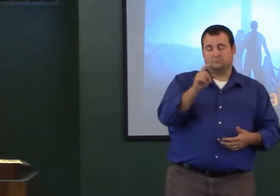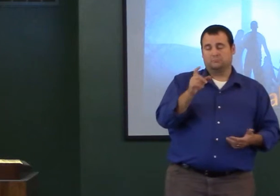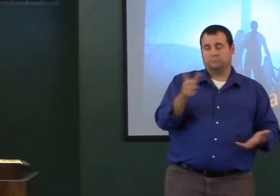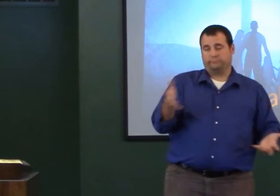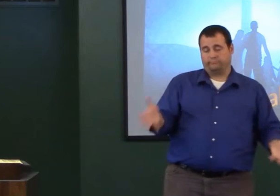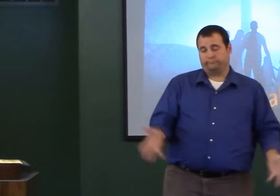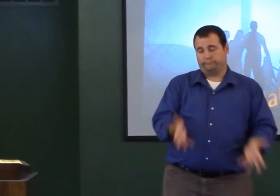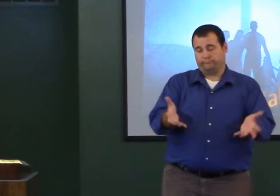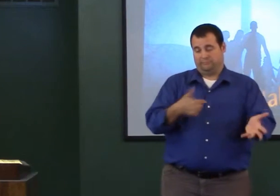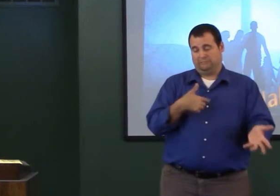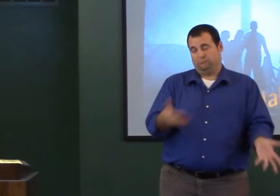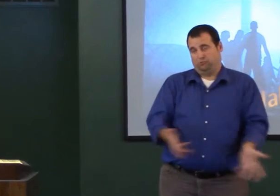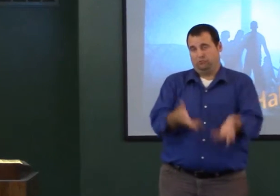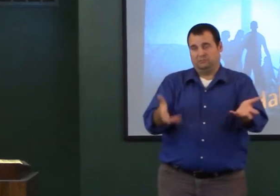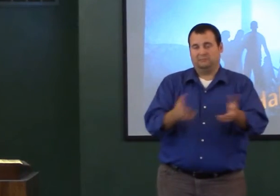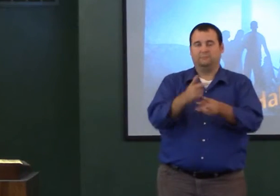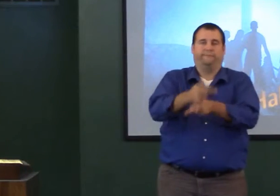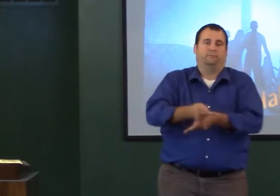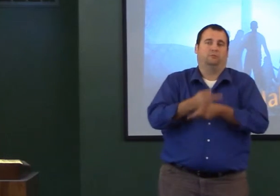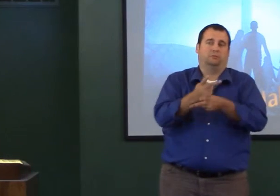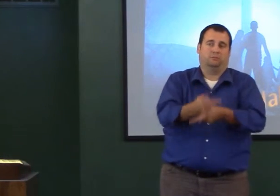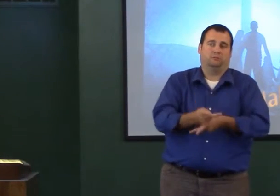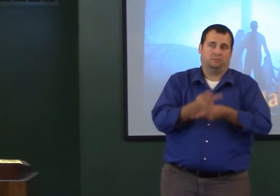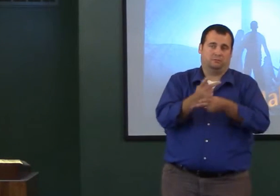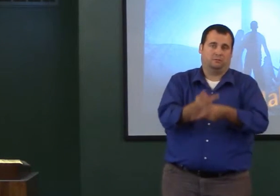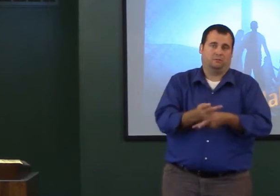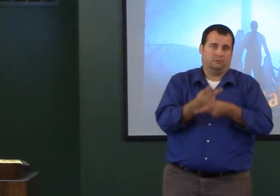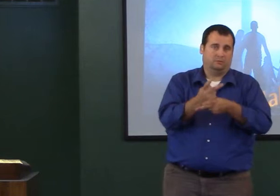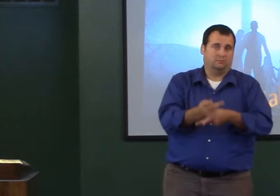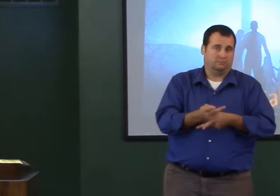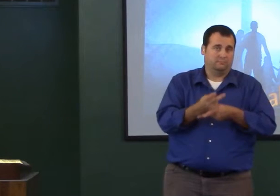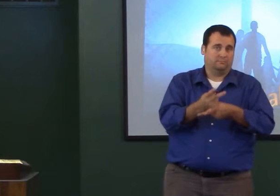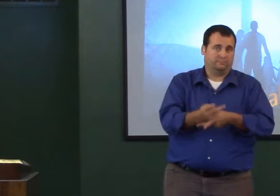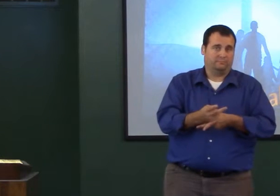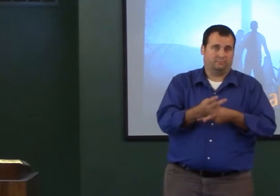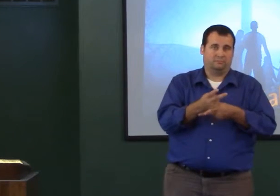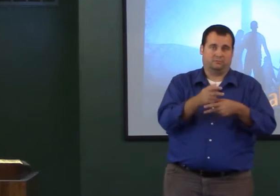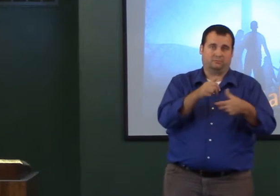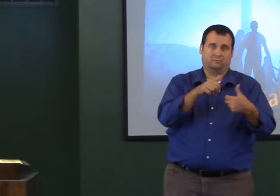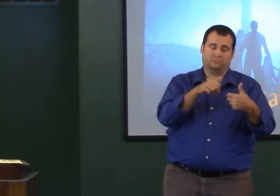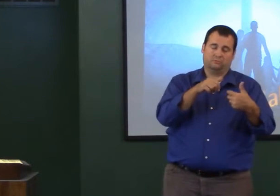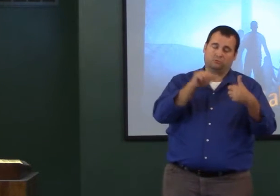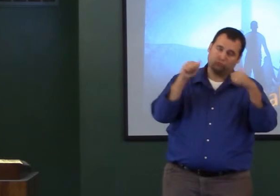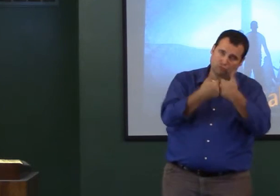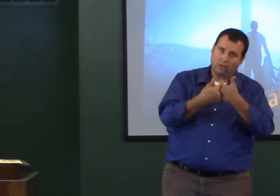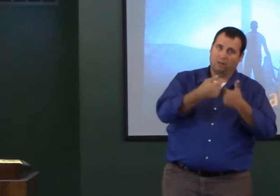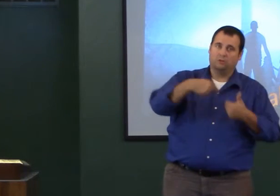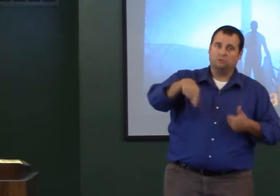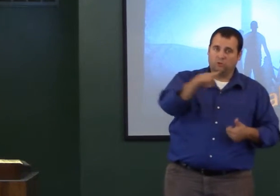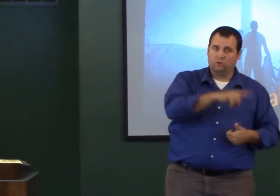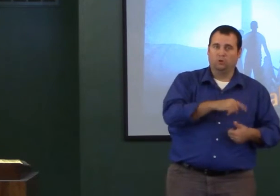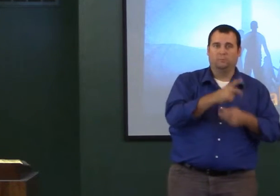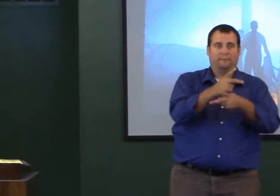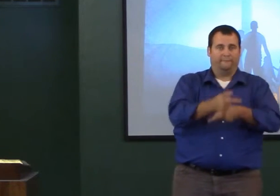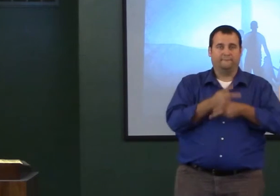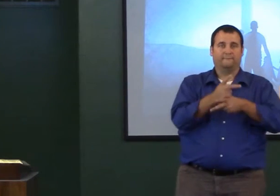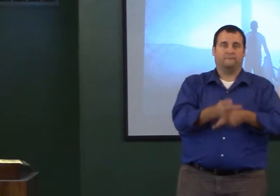all of us, you know, I encourage you to be careful. I challenge you to